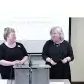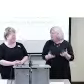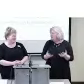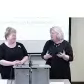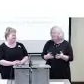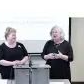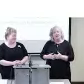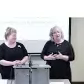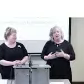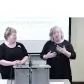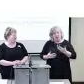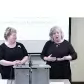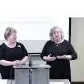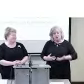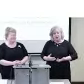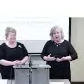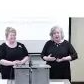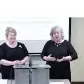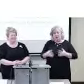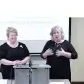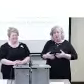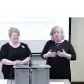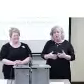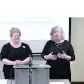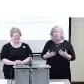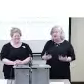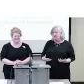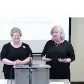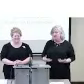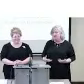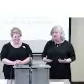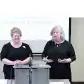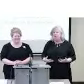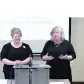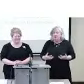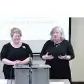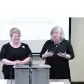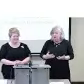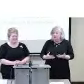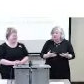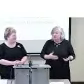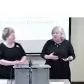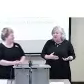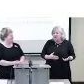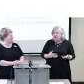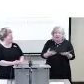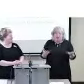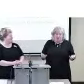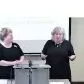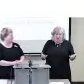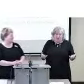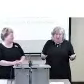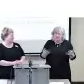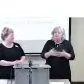the morning so and then with doing that knowing what we were going to wear for the week we would also look at our